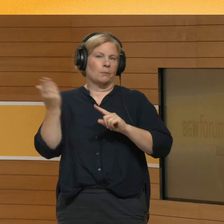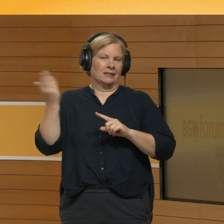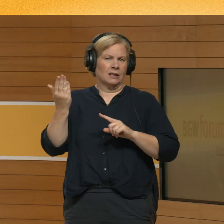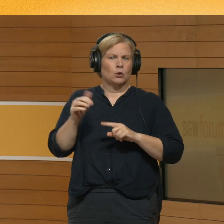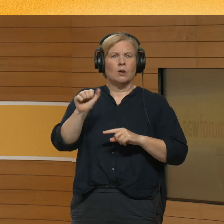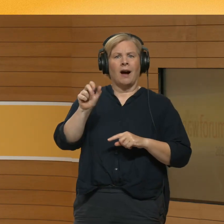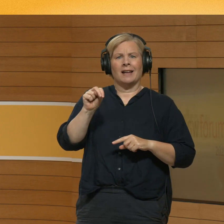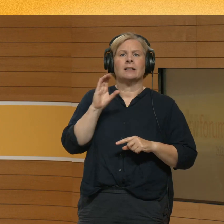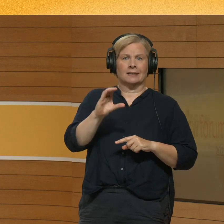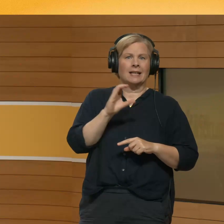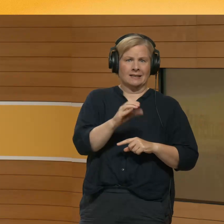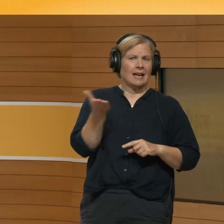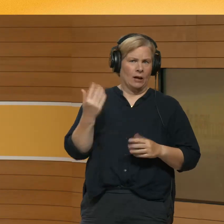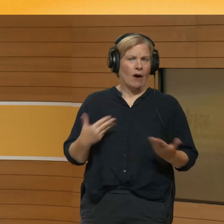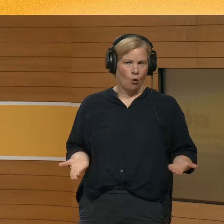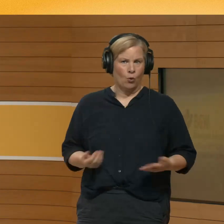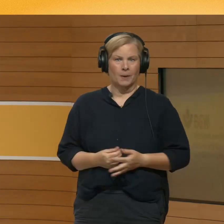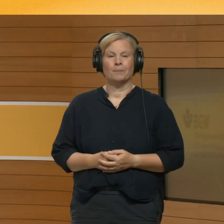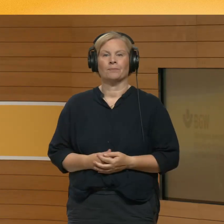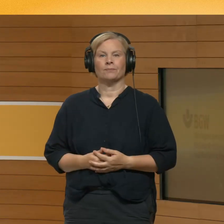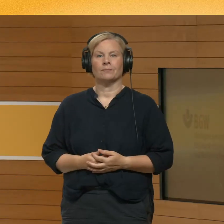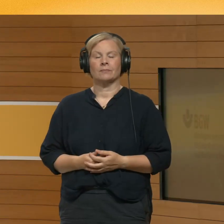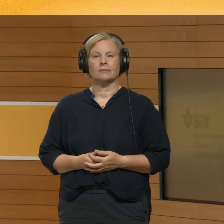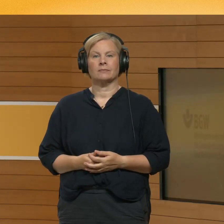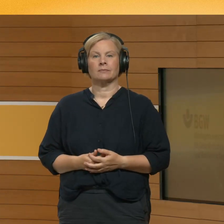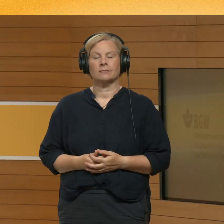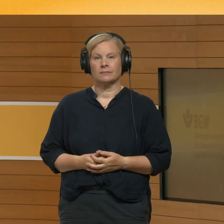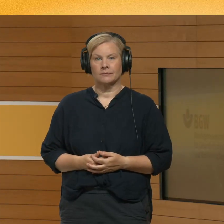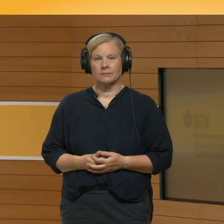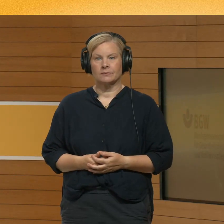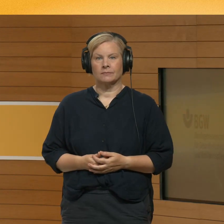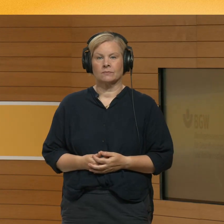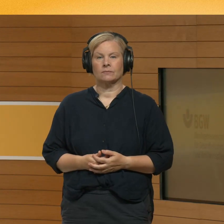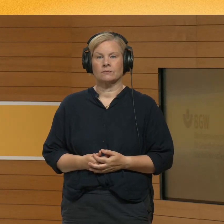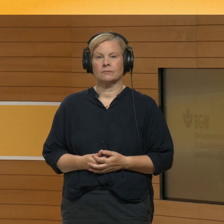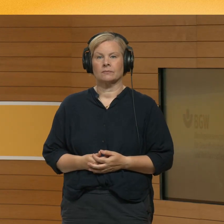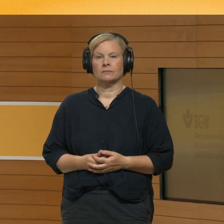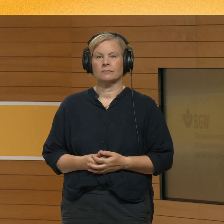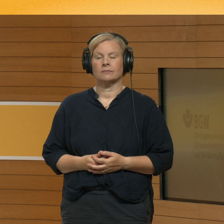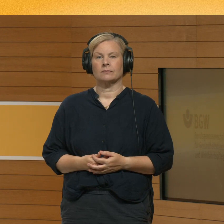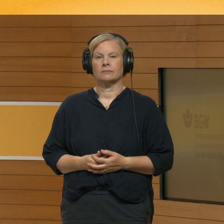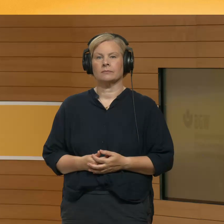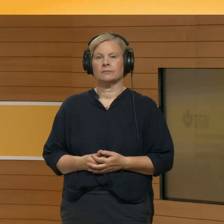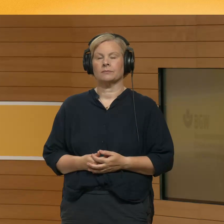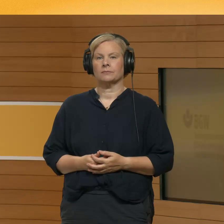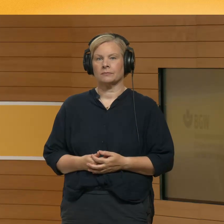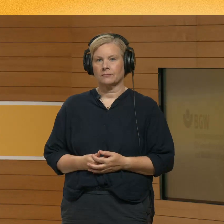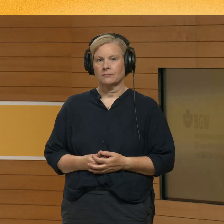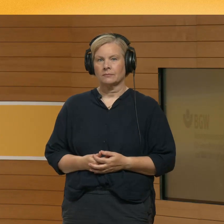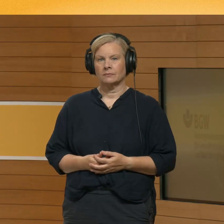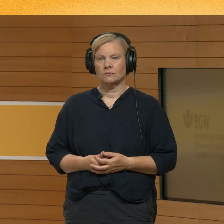all along the same journey, along the same lines, but it actually takes out the benchmarking, and it takes out